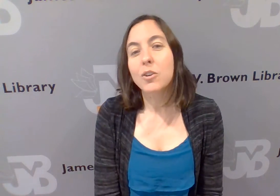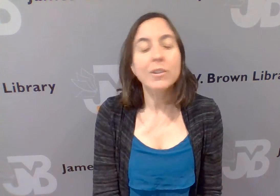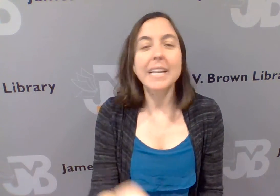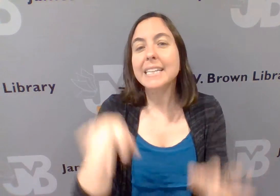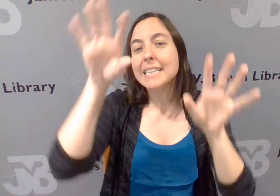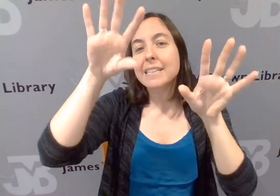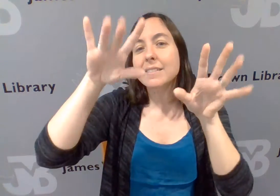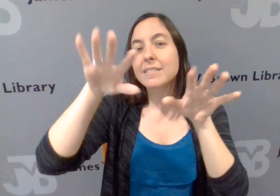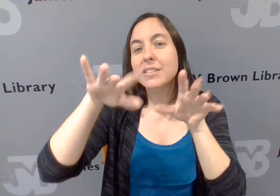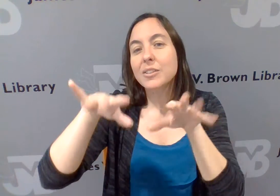Or lightly. Snow.